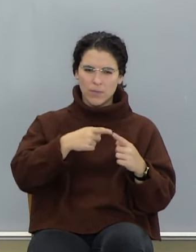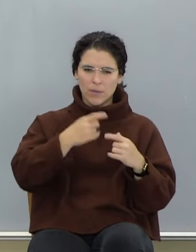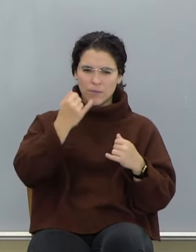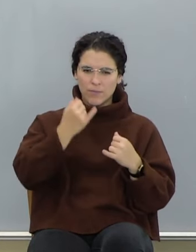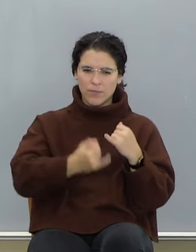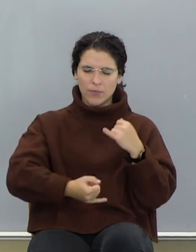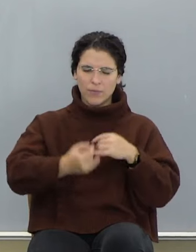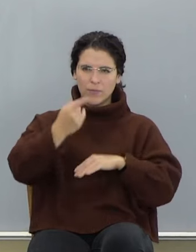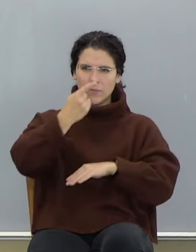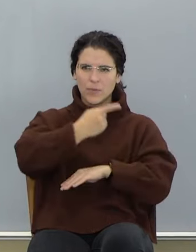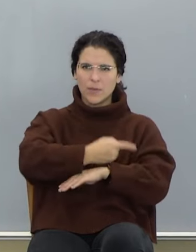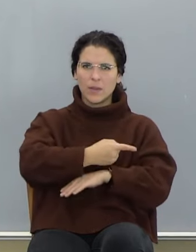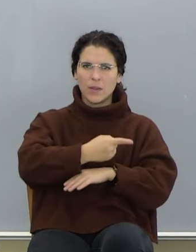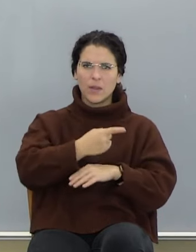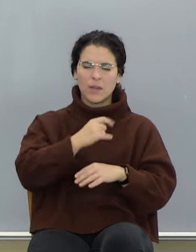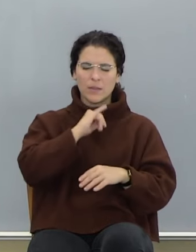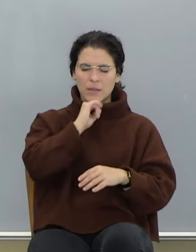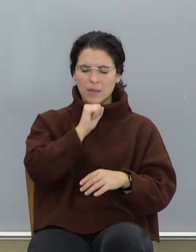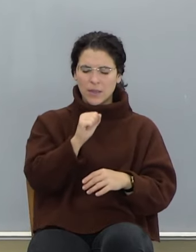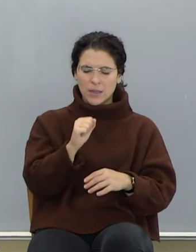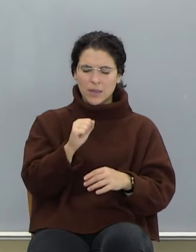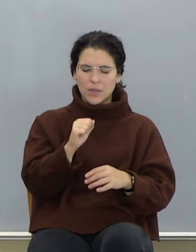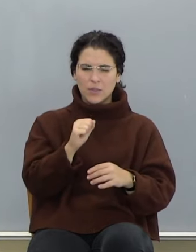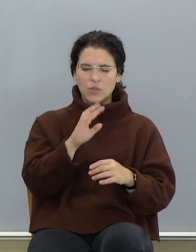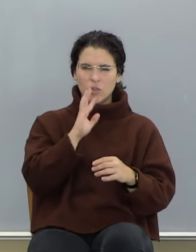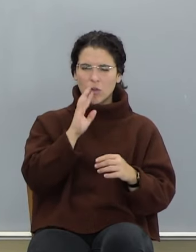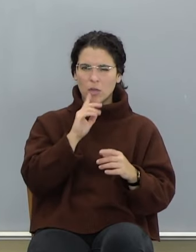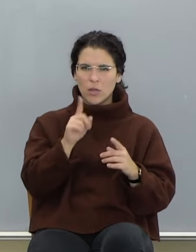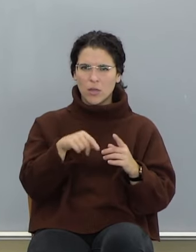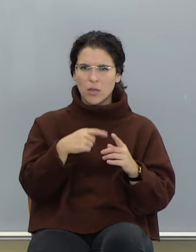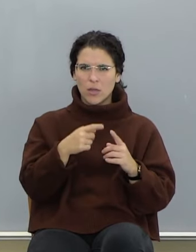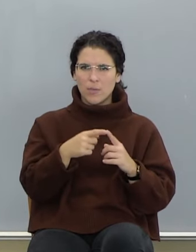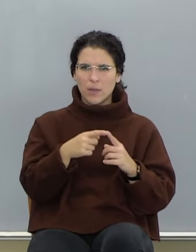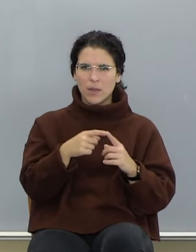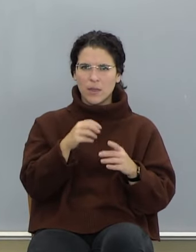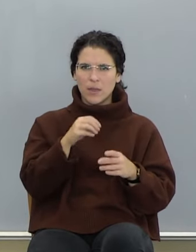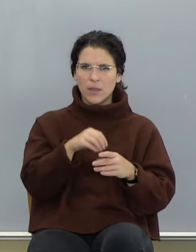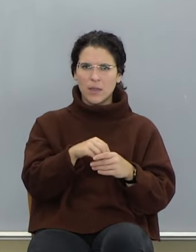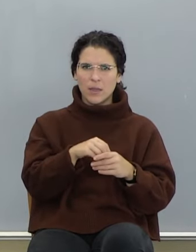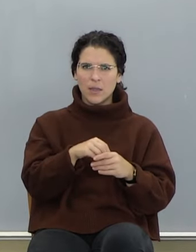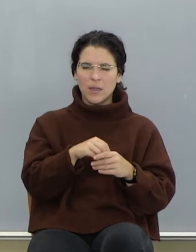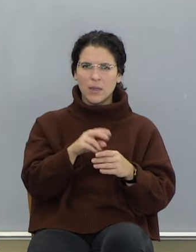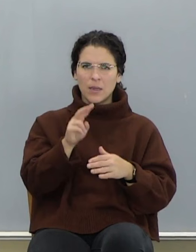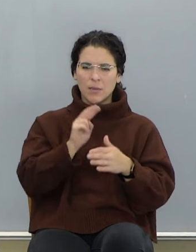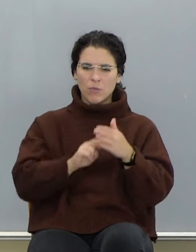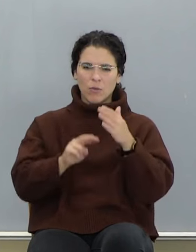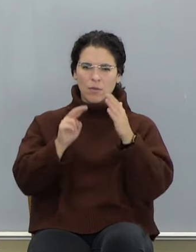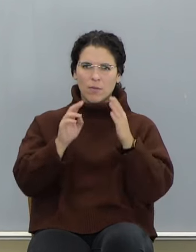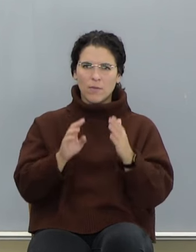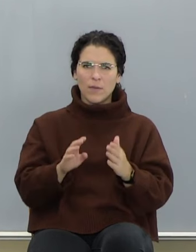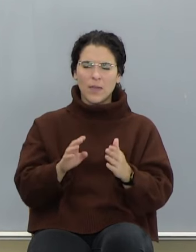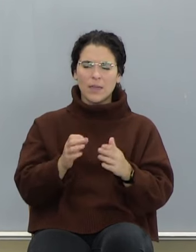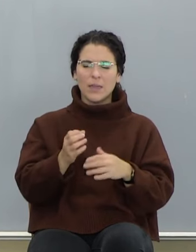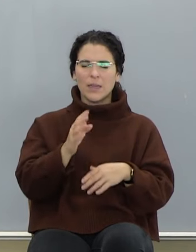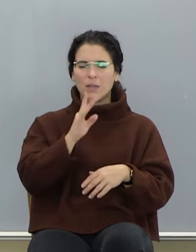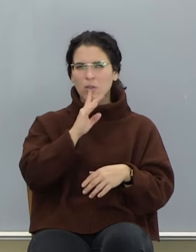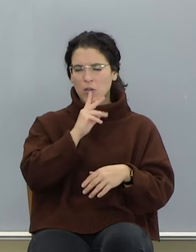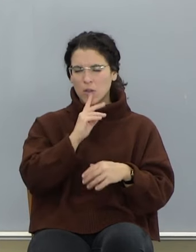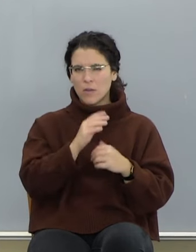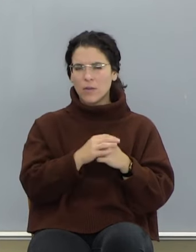last days, it is referred to in a prophetic